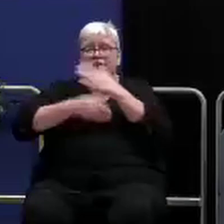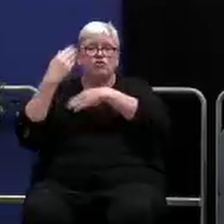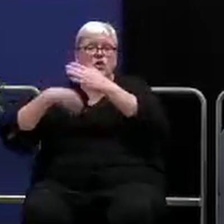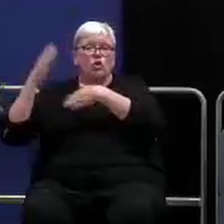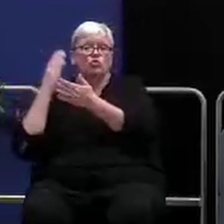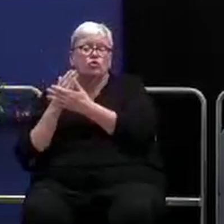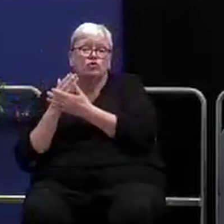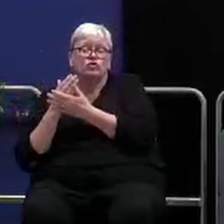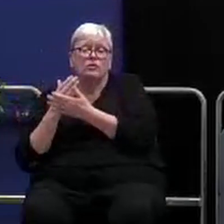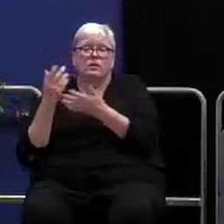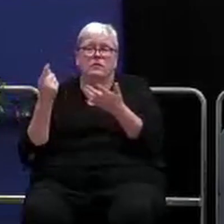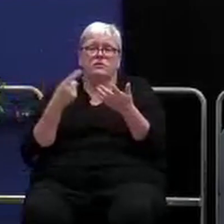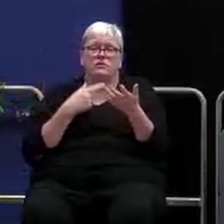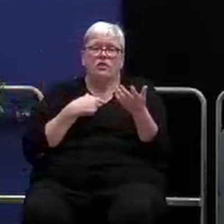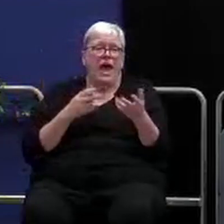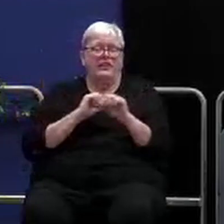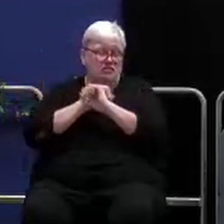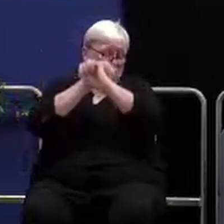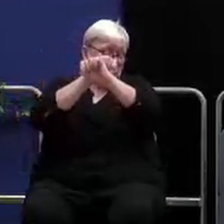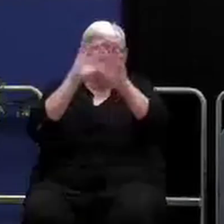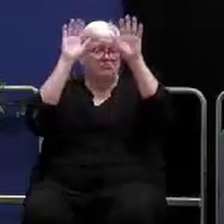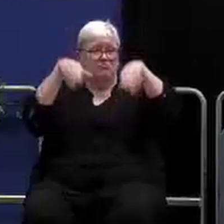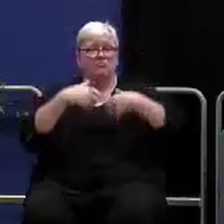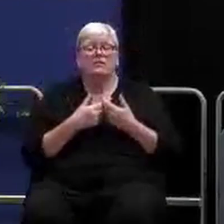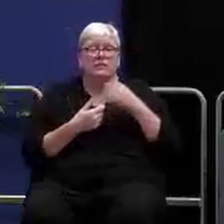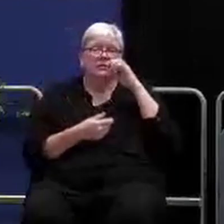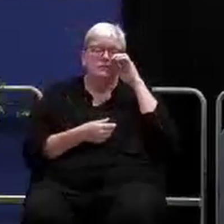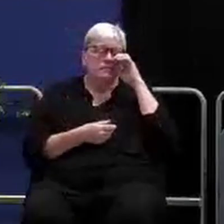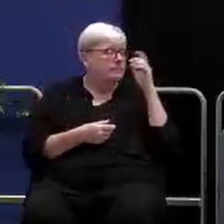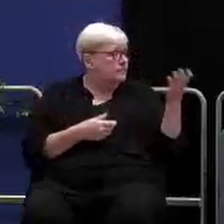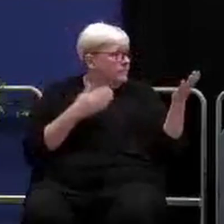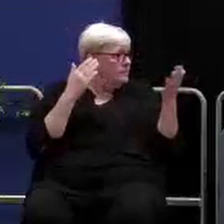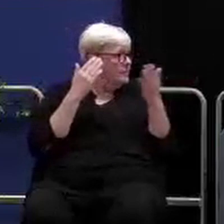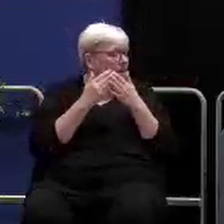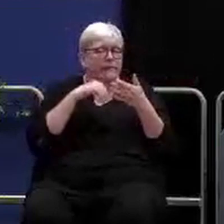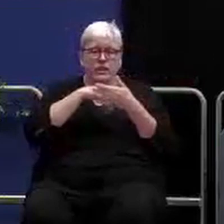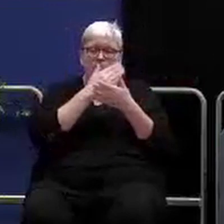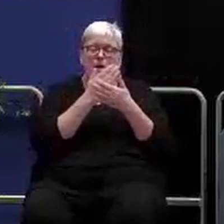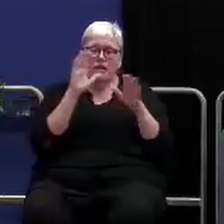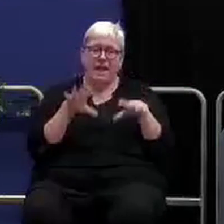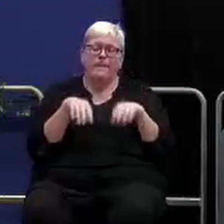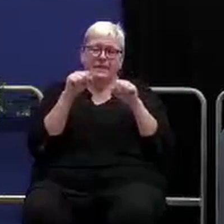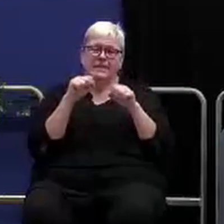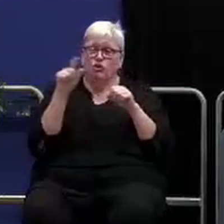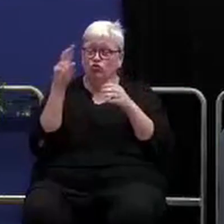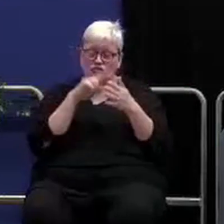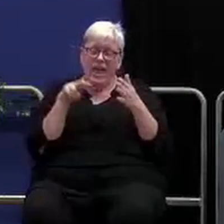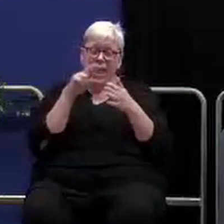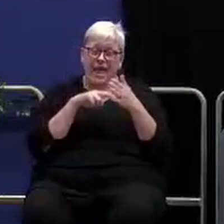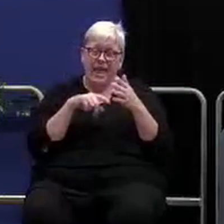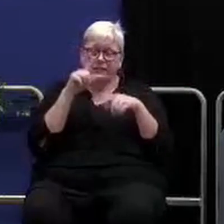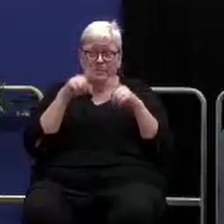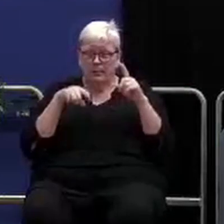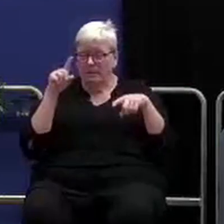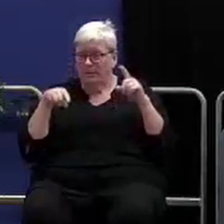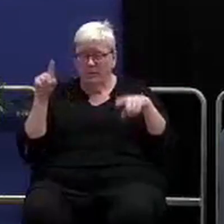be. So yeah, I just shut everyone out. But even the bit at the beginning of your book, the bit that you read, like all the different versions